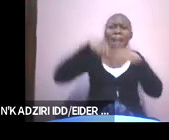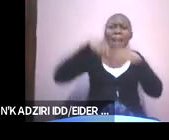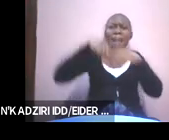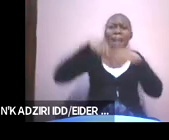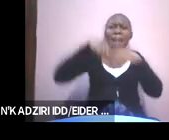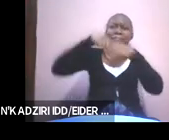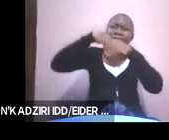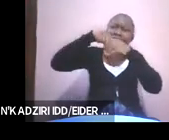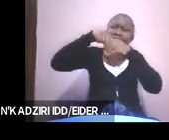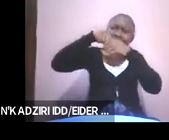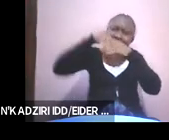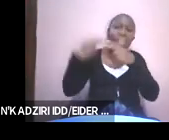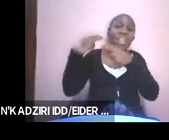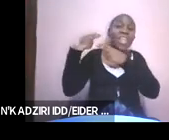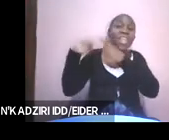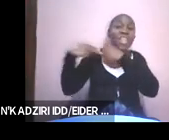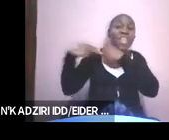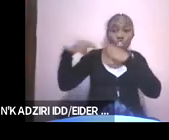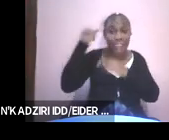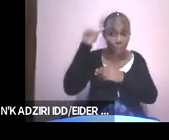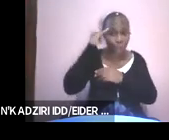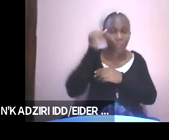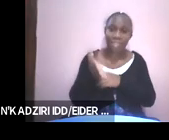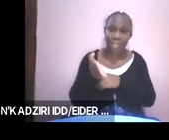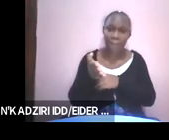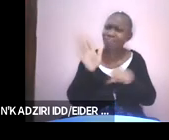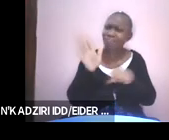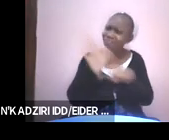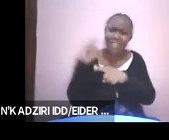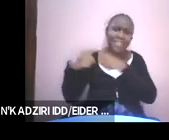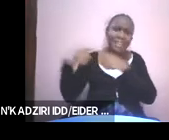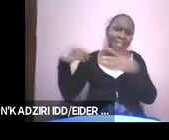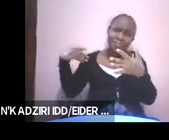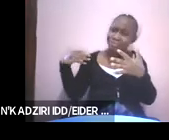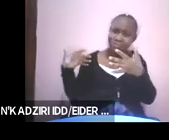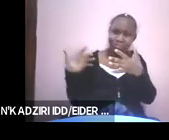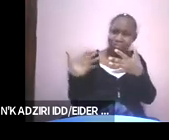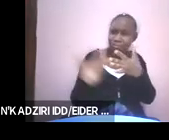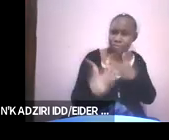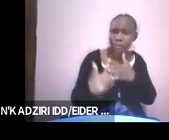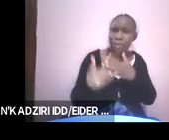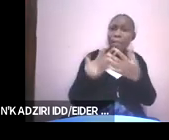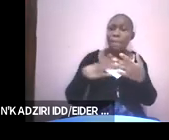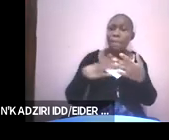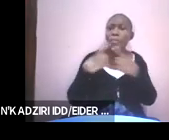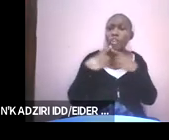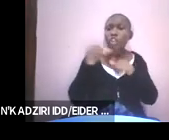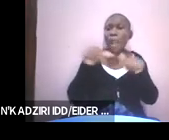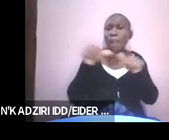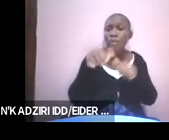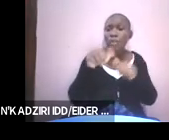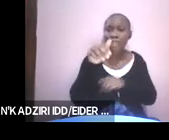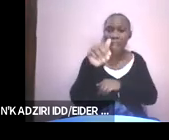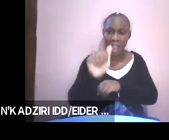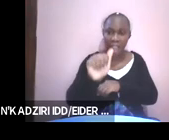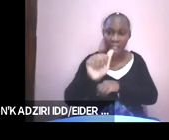last handful of years have people been, and I'm talking about paleoanthropologists, been seriously